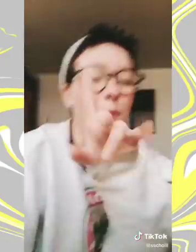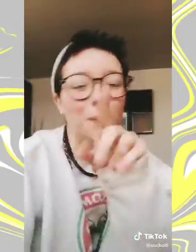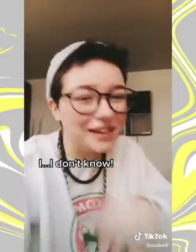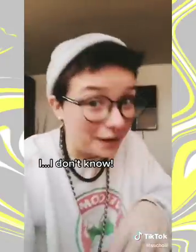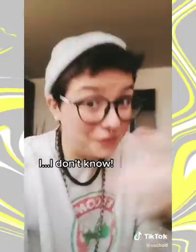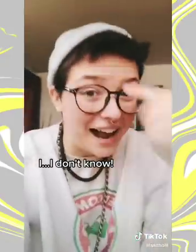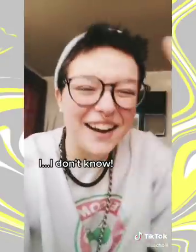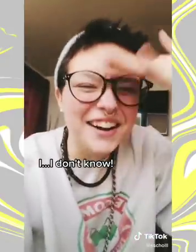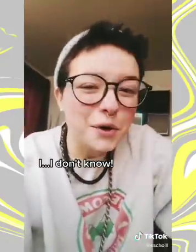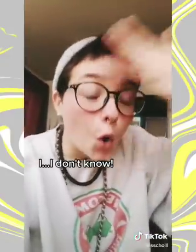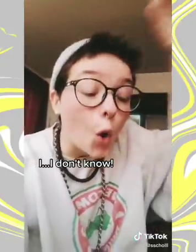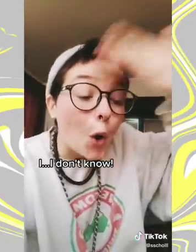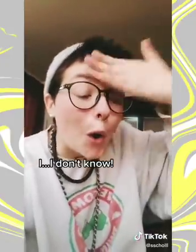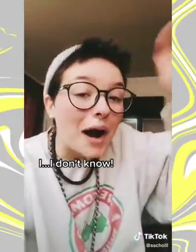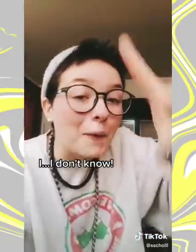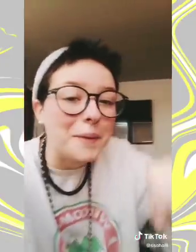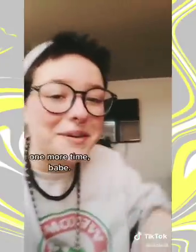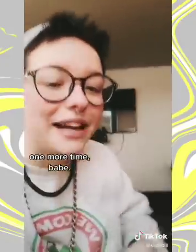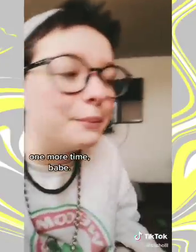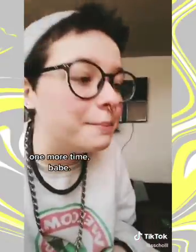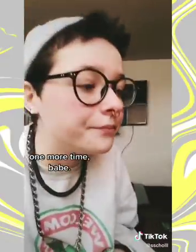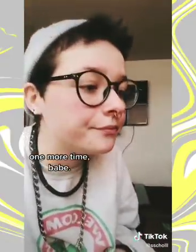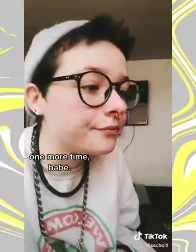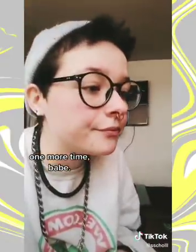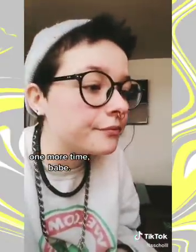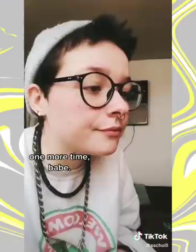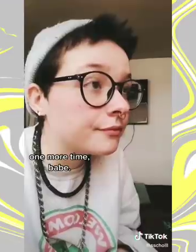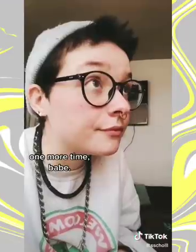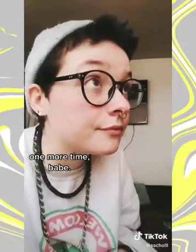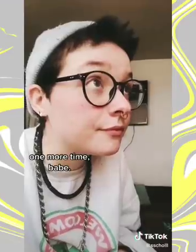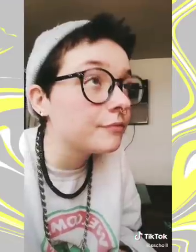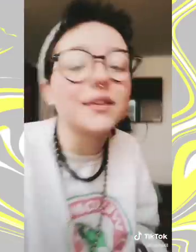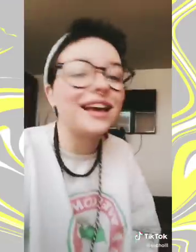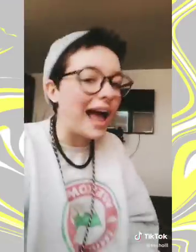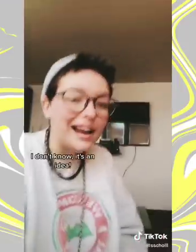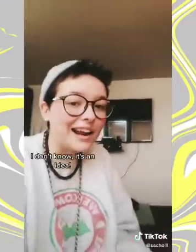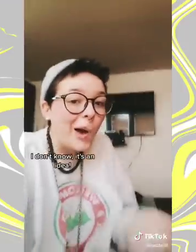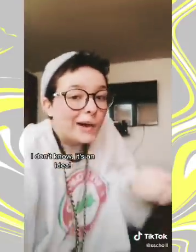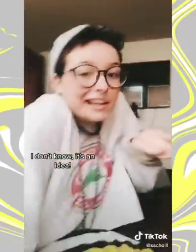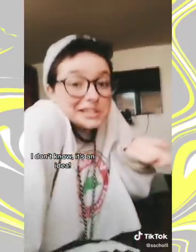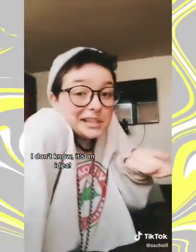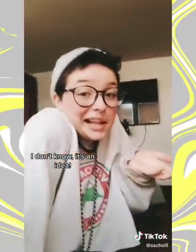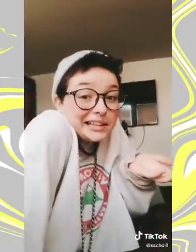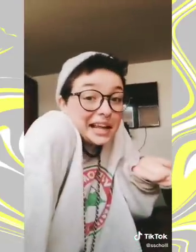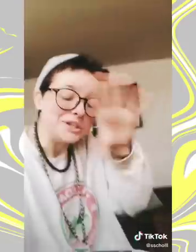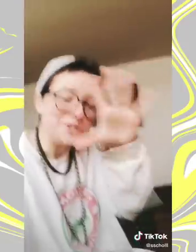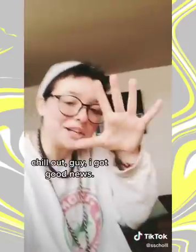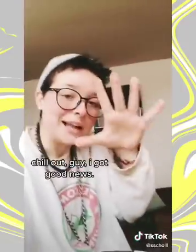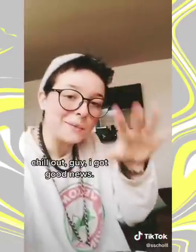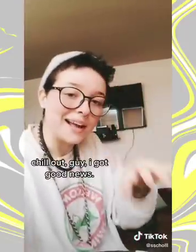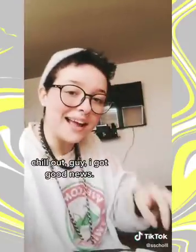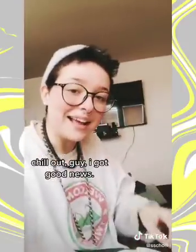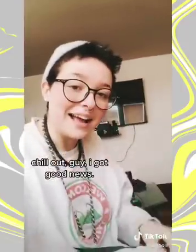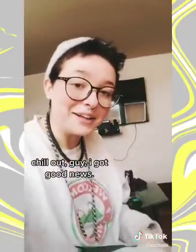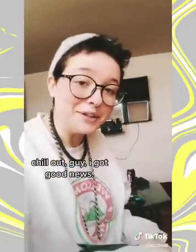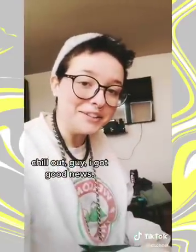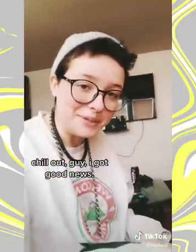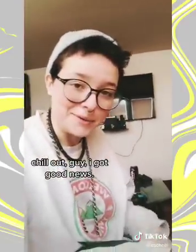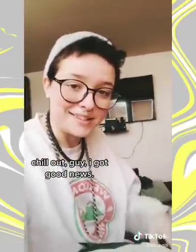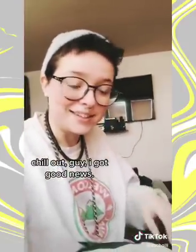Wait, I don't know. One more time, babe. I don't know. It's an idea. Chill out, guy. I got good news. All